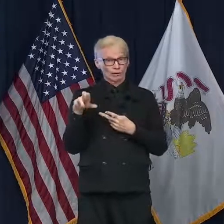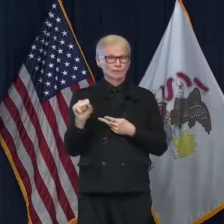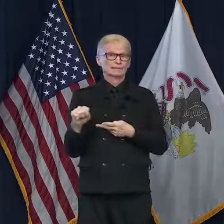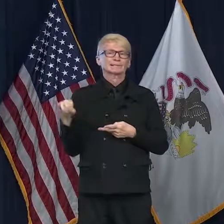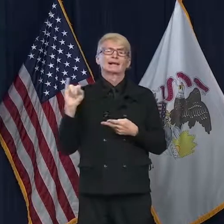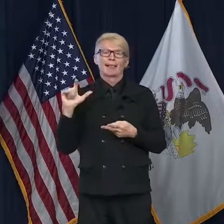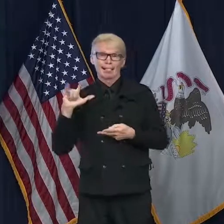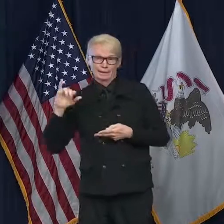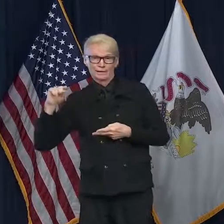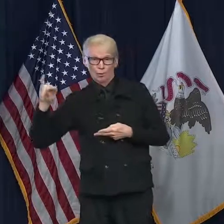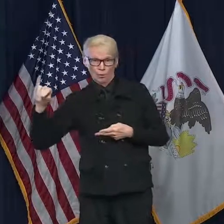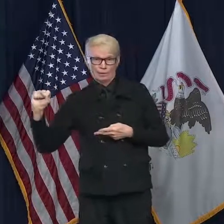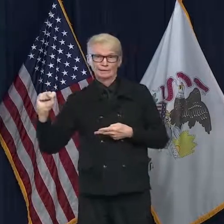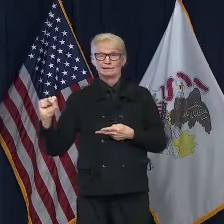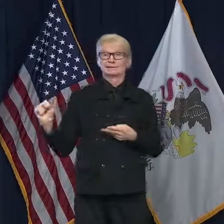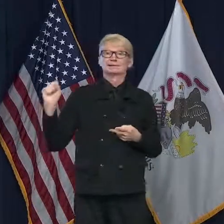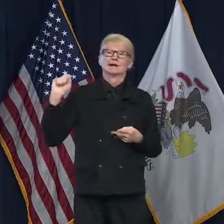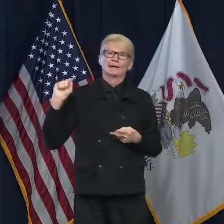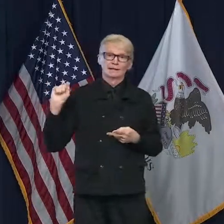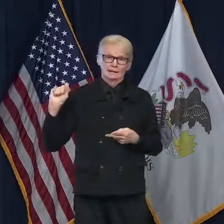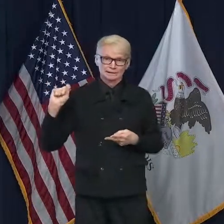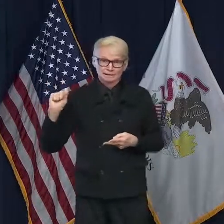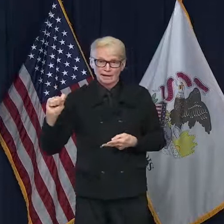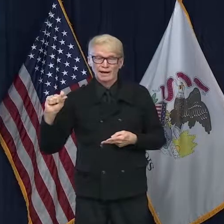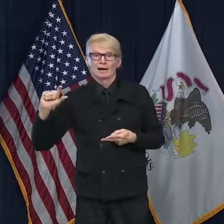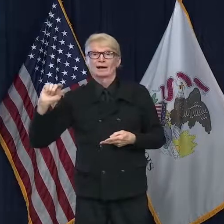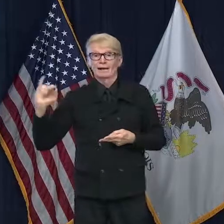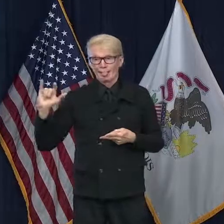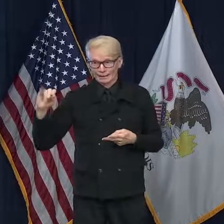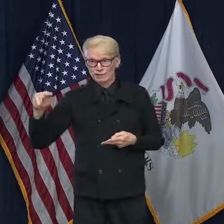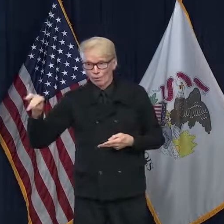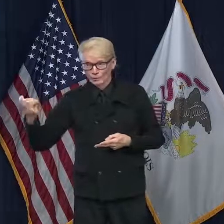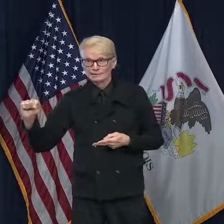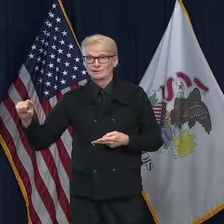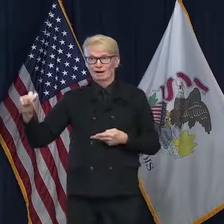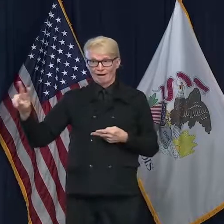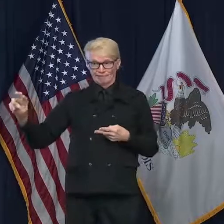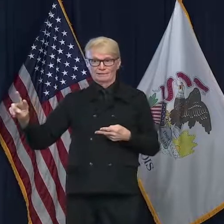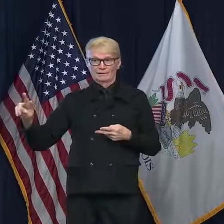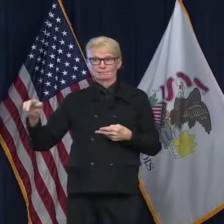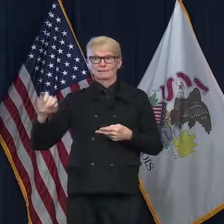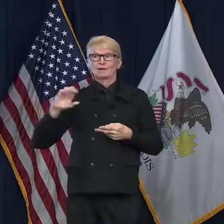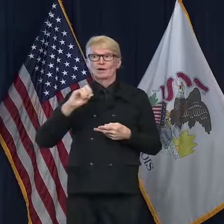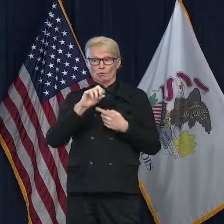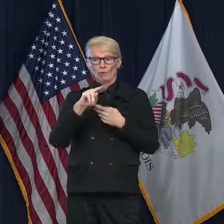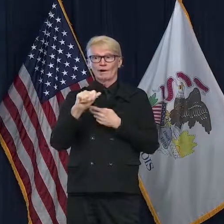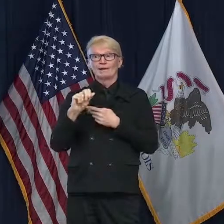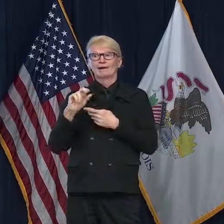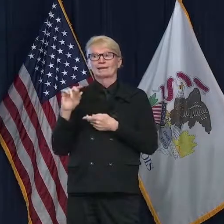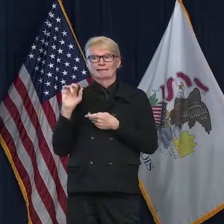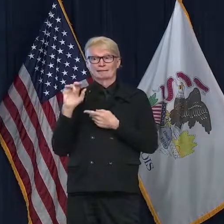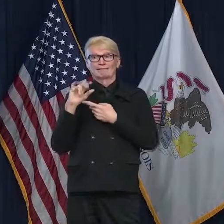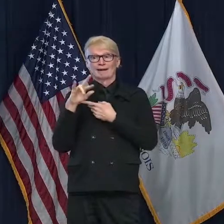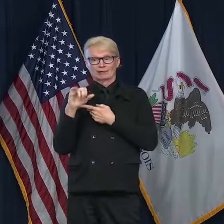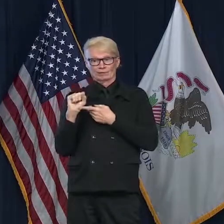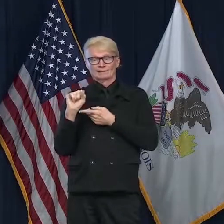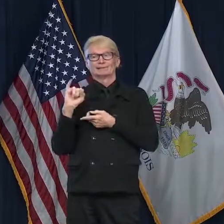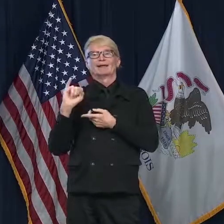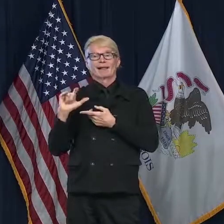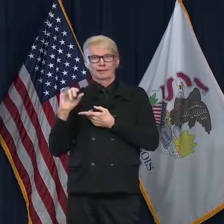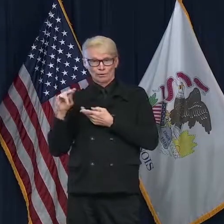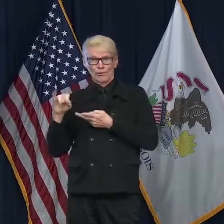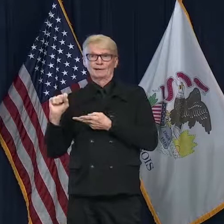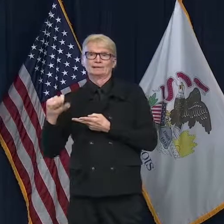coronavirus.illinois.gov is the website, but they'll be able to go on there and link to whatever is closest to them, a